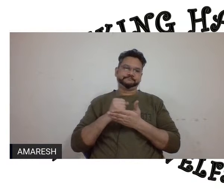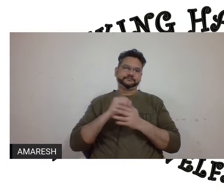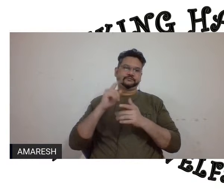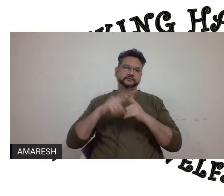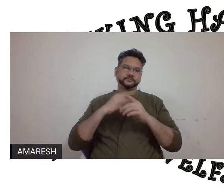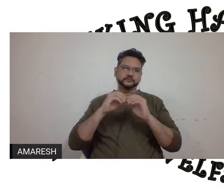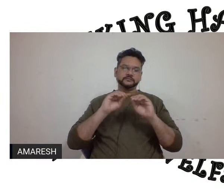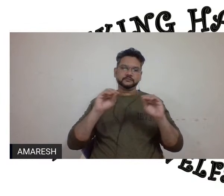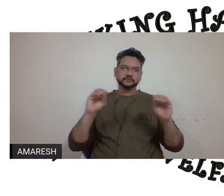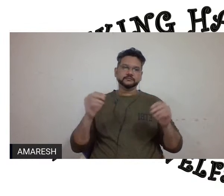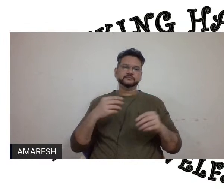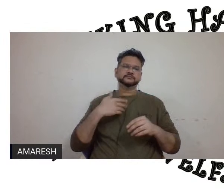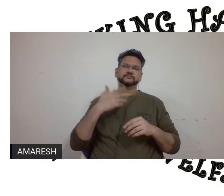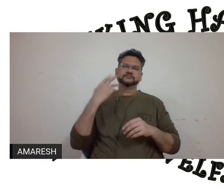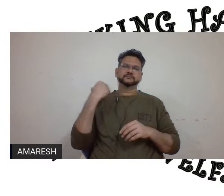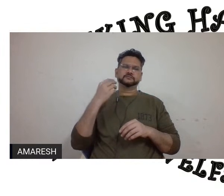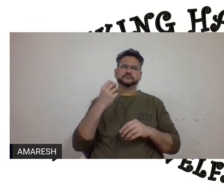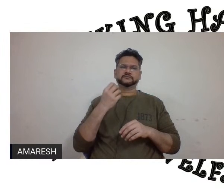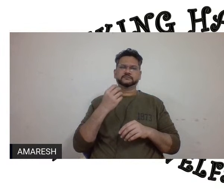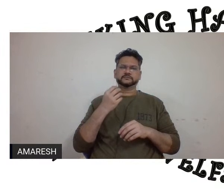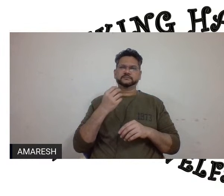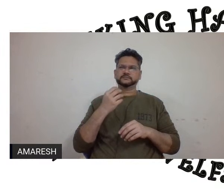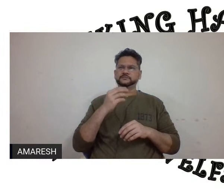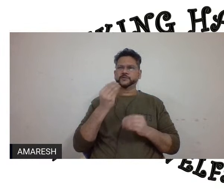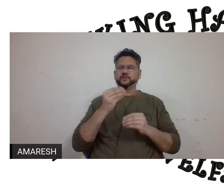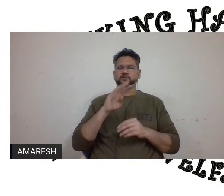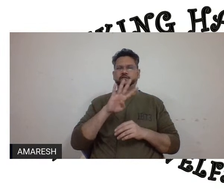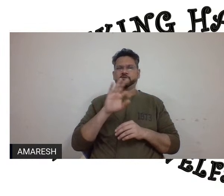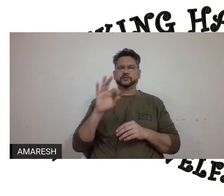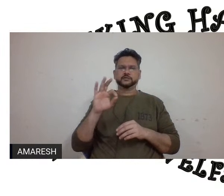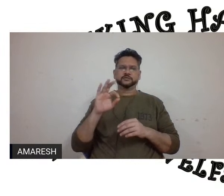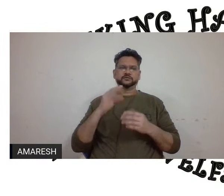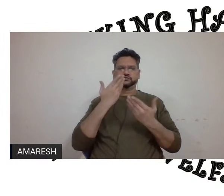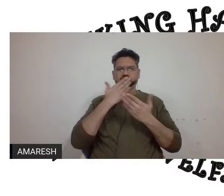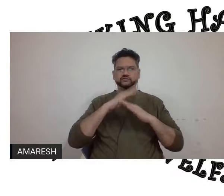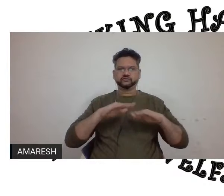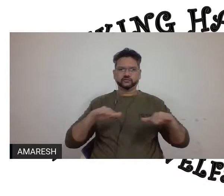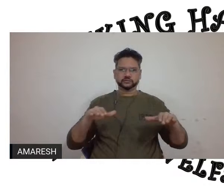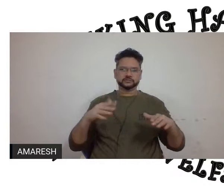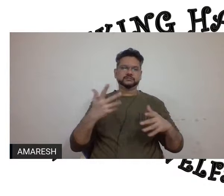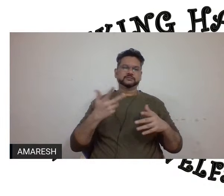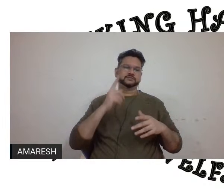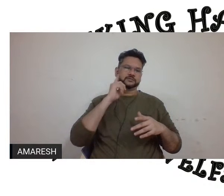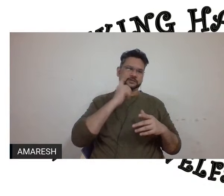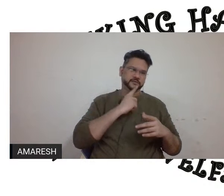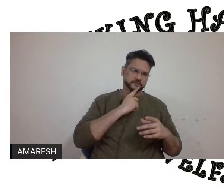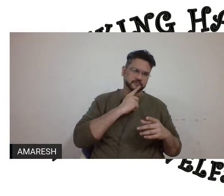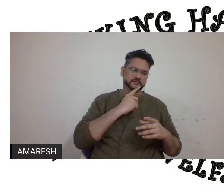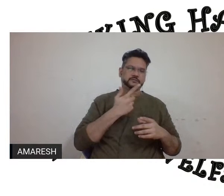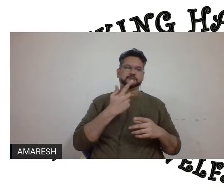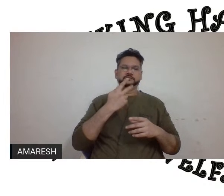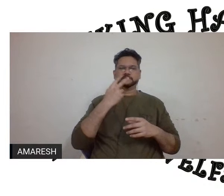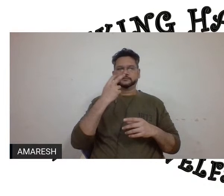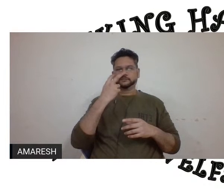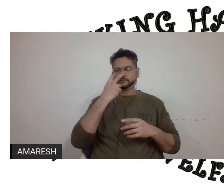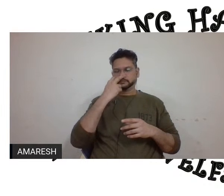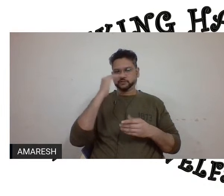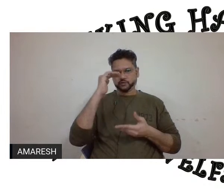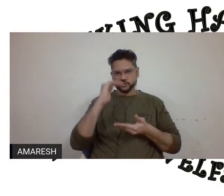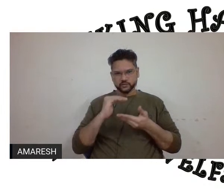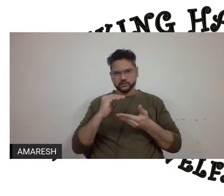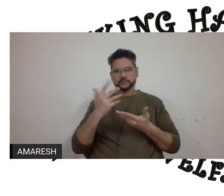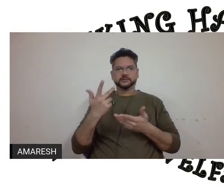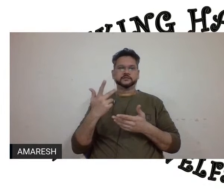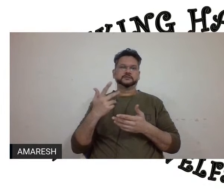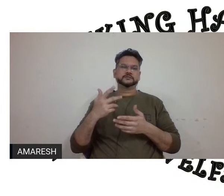to 400 students, a combination of persons who are deaf, persons with the low vision, persons with